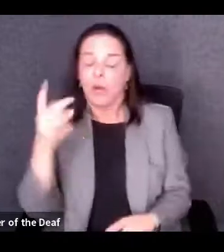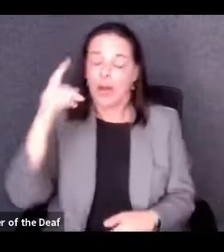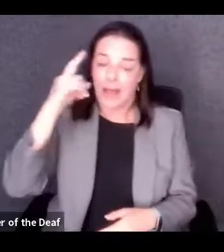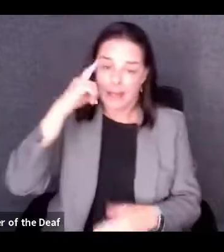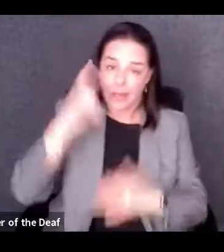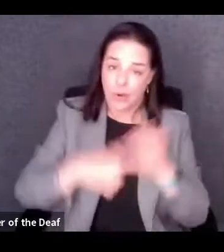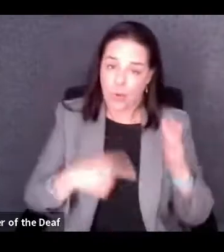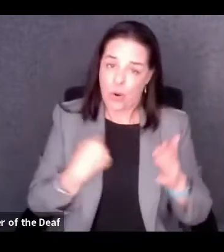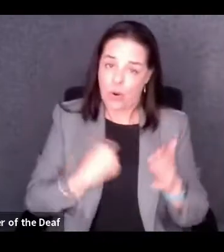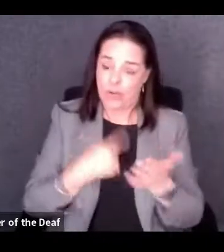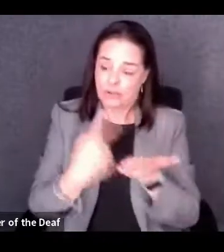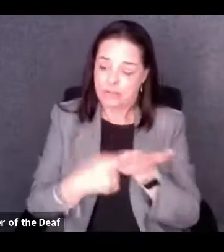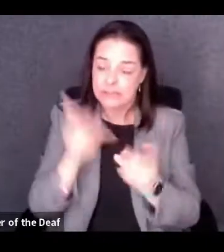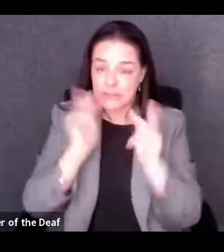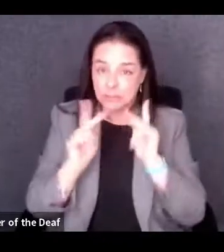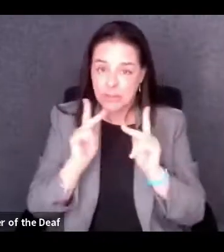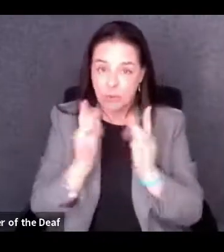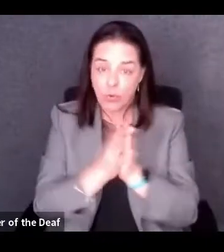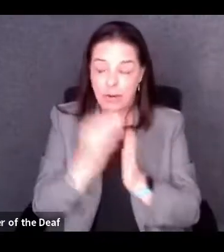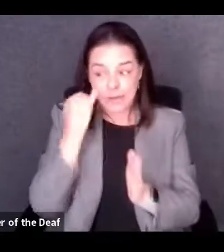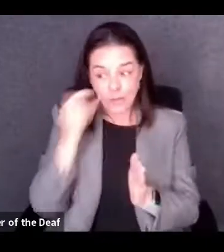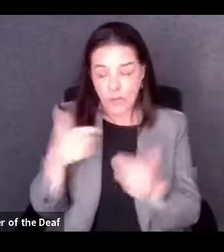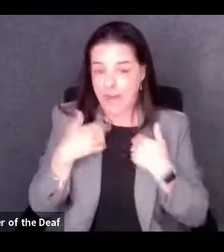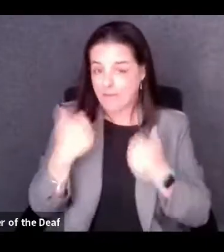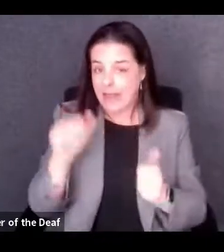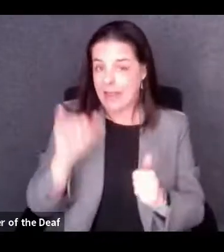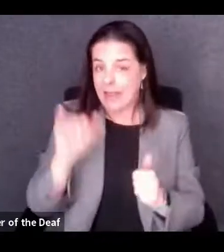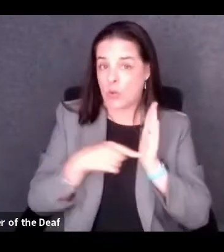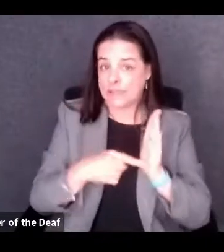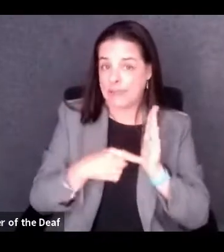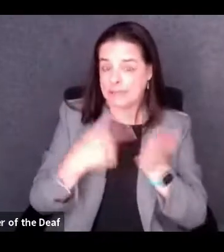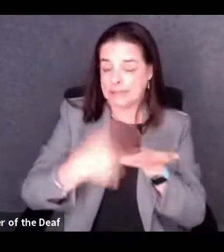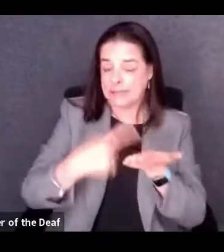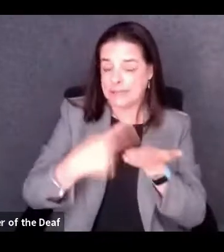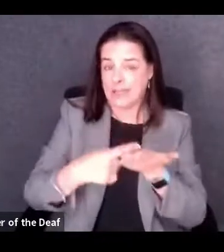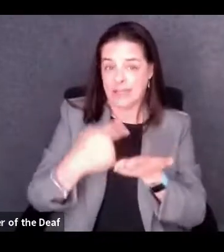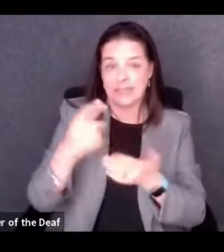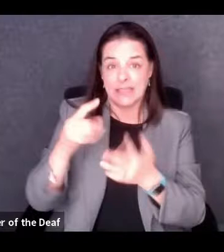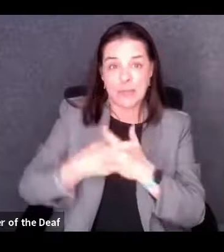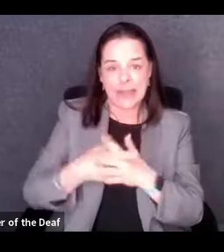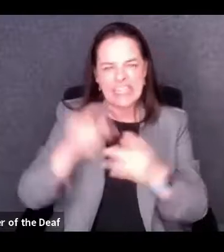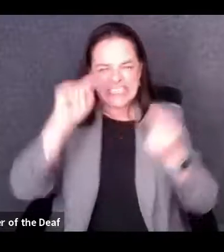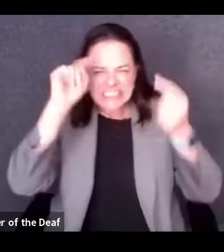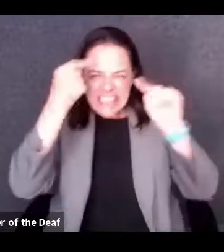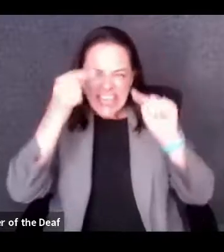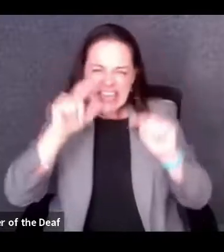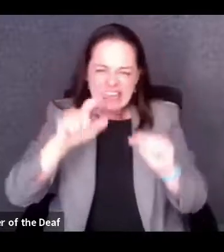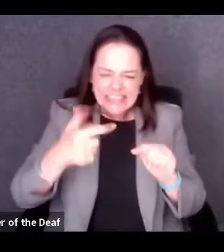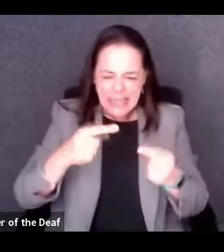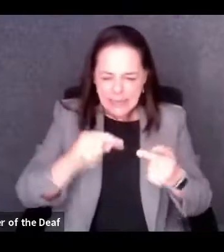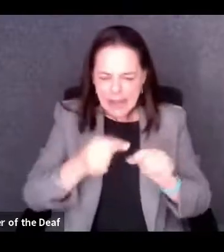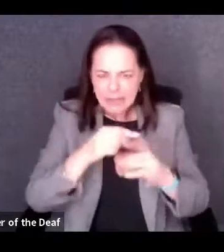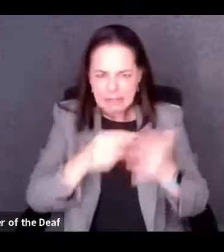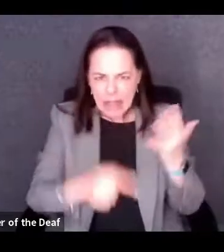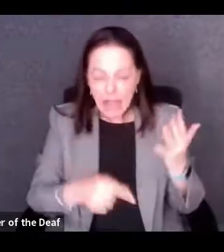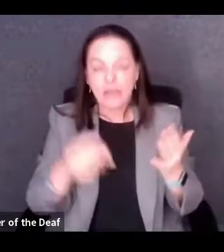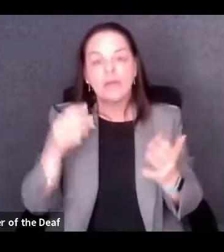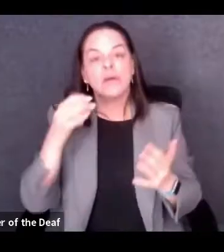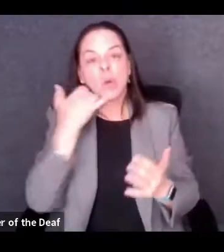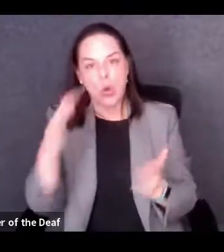the request, if the folks are having any of those symptoms we talked about at the beginning, the severe headaches, leg pain, things of that nature, to have a